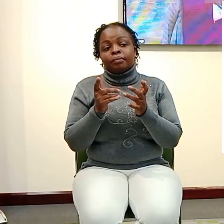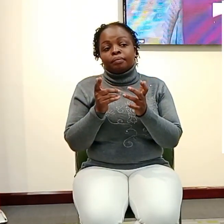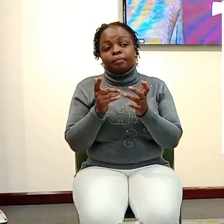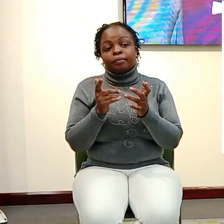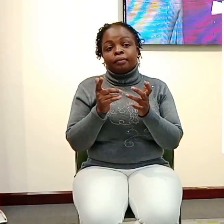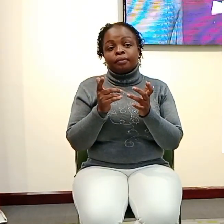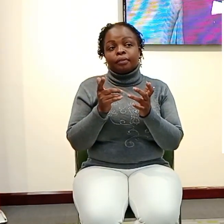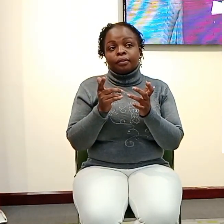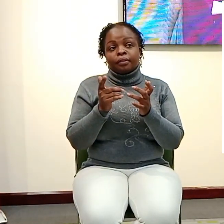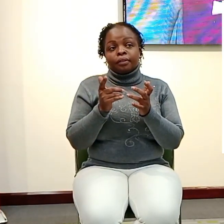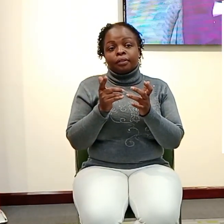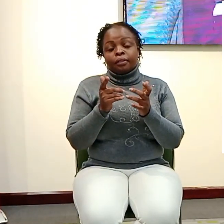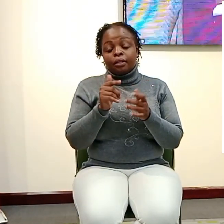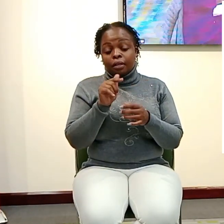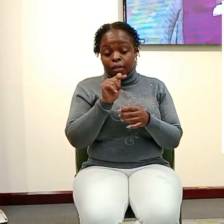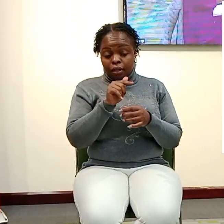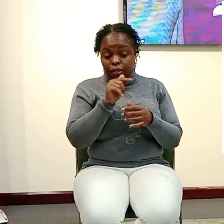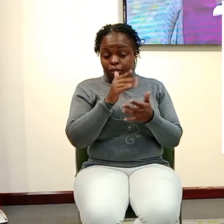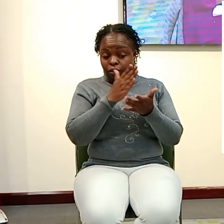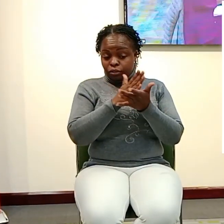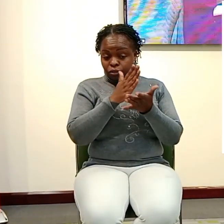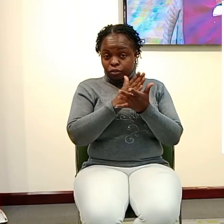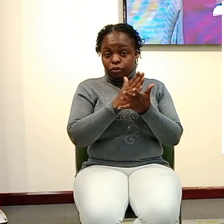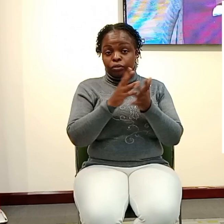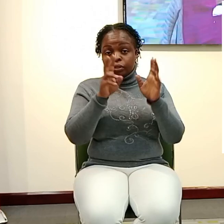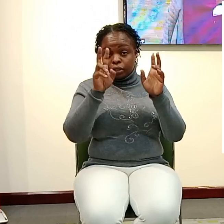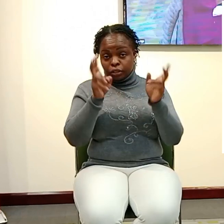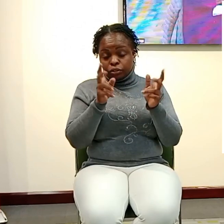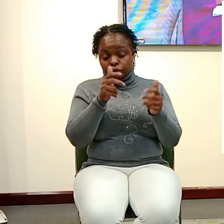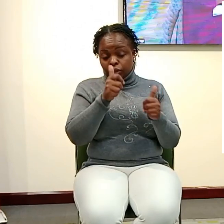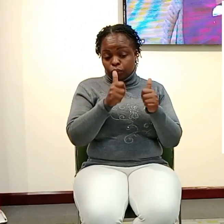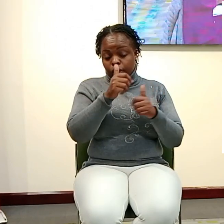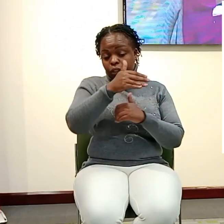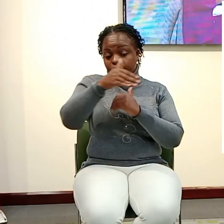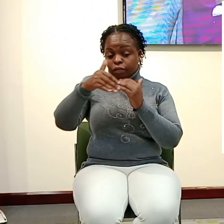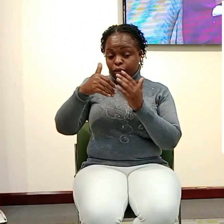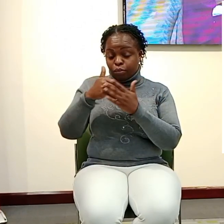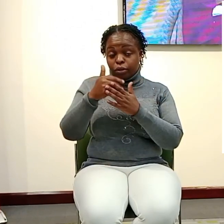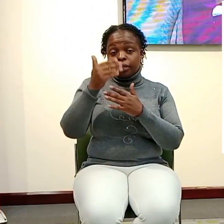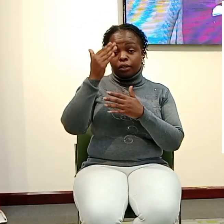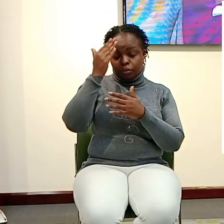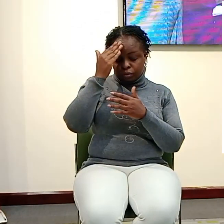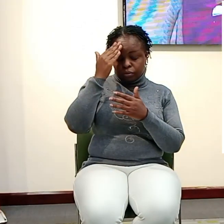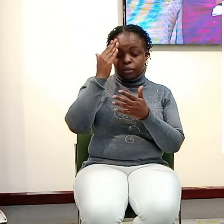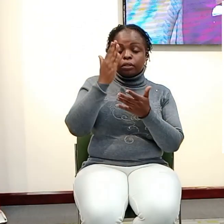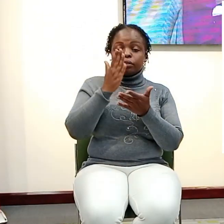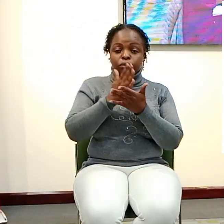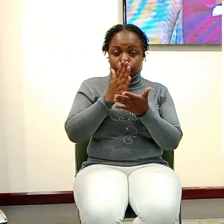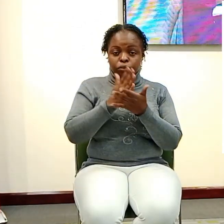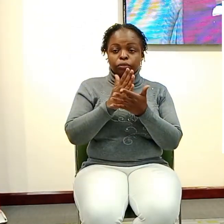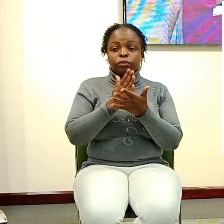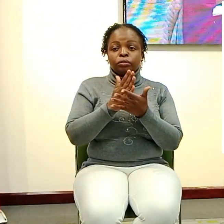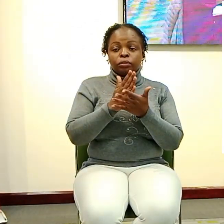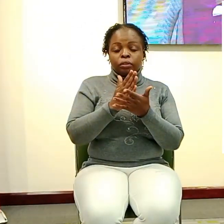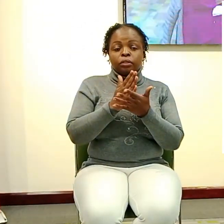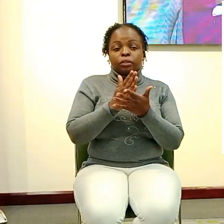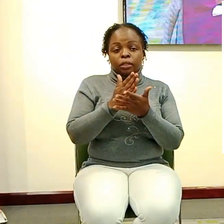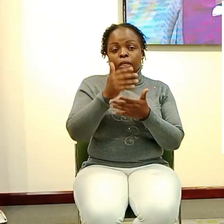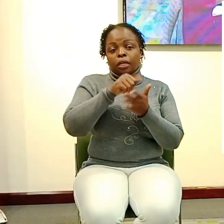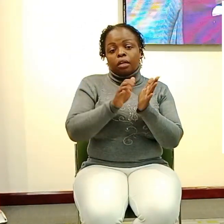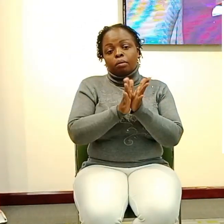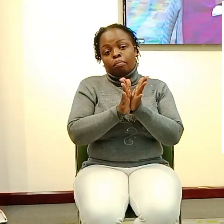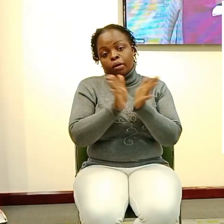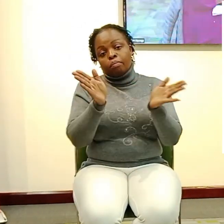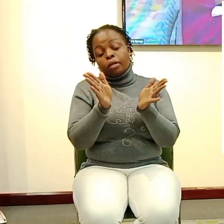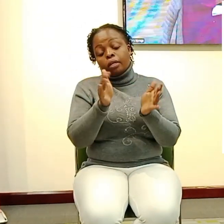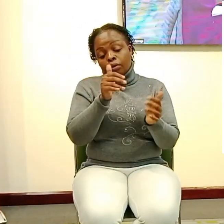hand, these are all issues that everybody knows about, that are very much in the public domain,